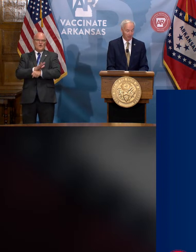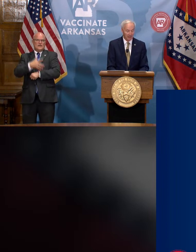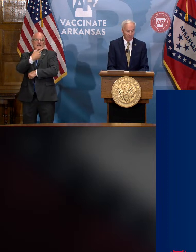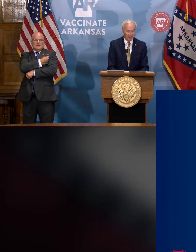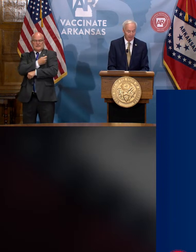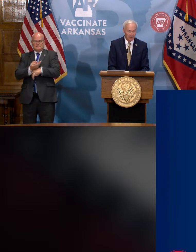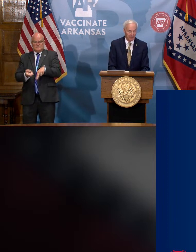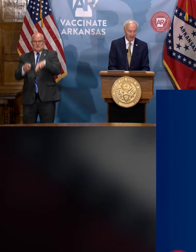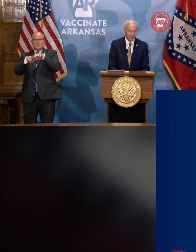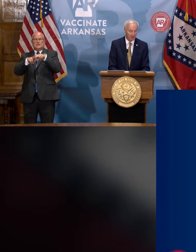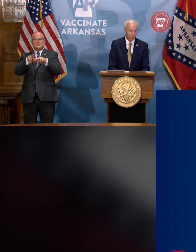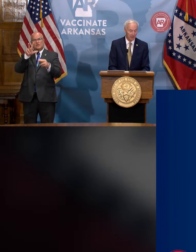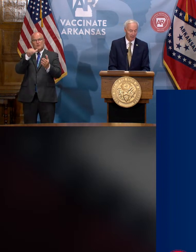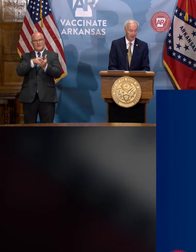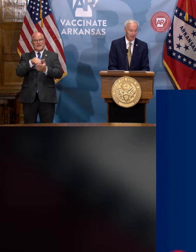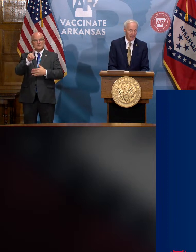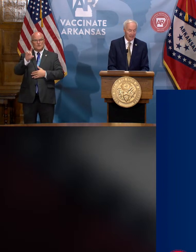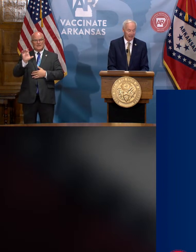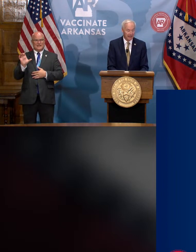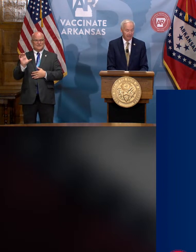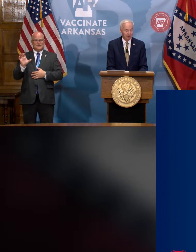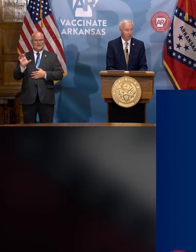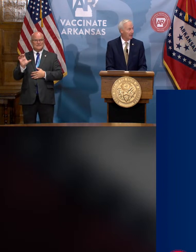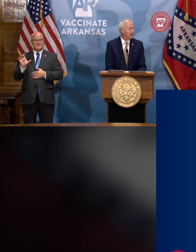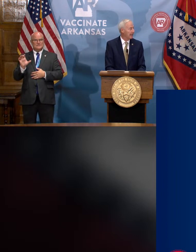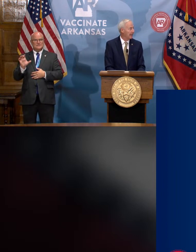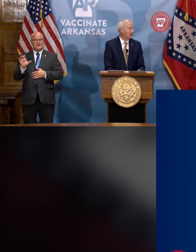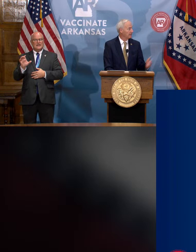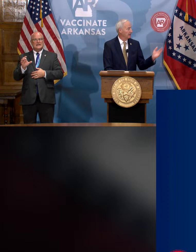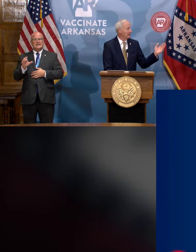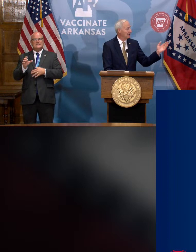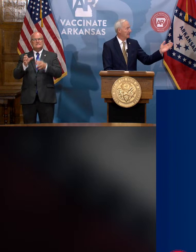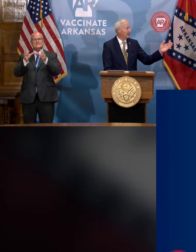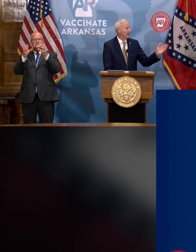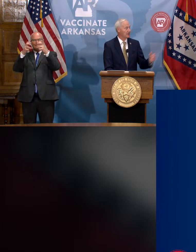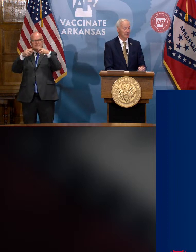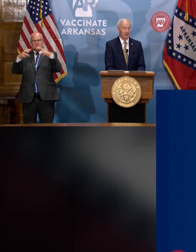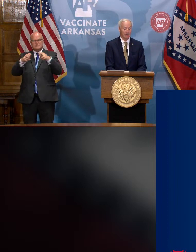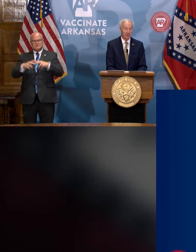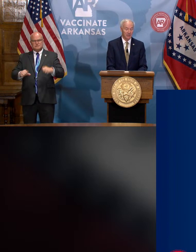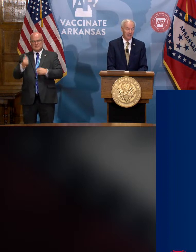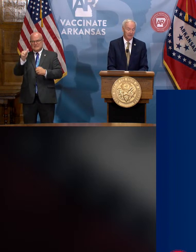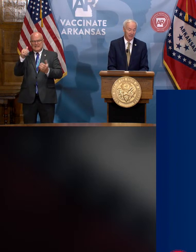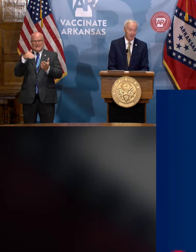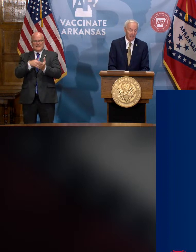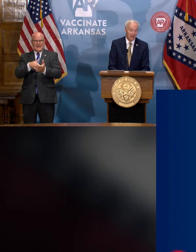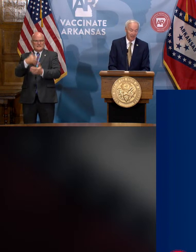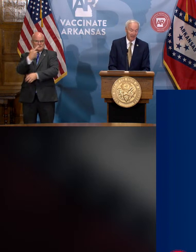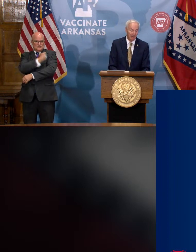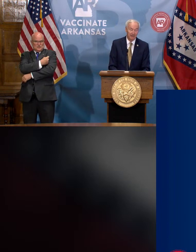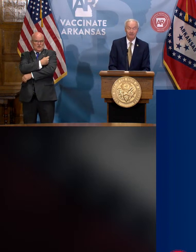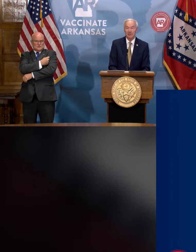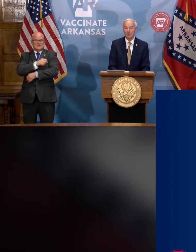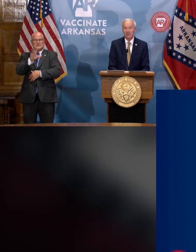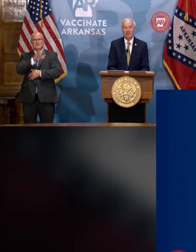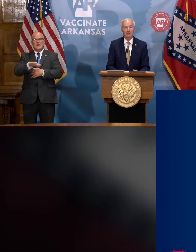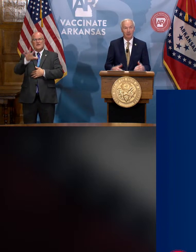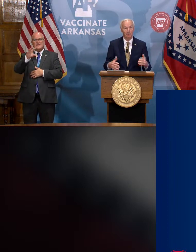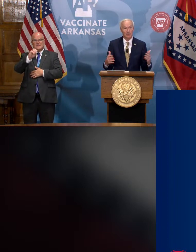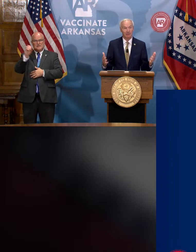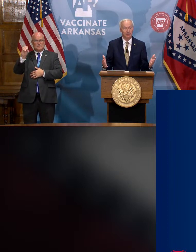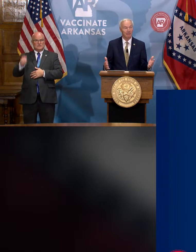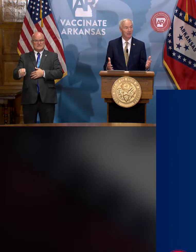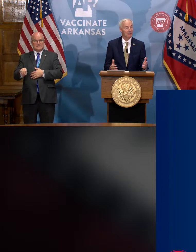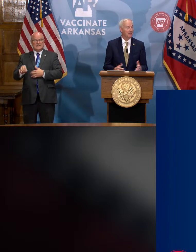immunized is increased by 3,100. If you break down the 10,000 doses given, about 50%